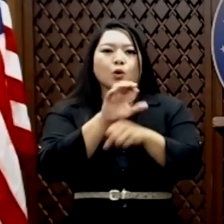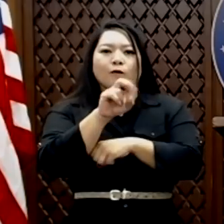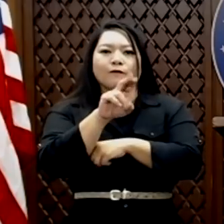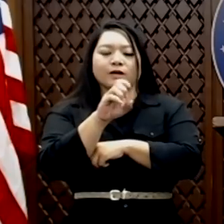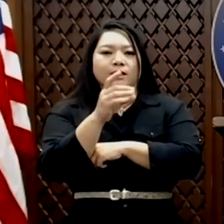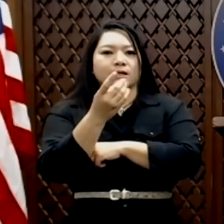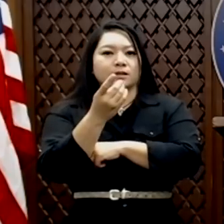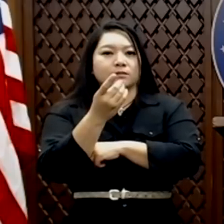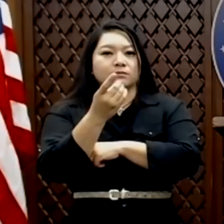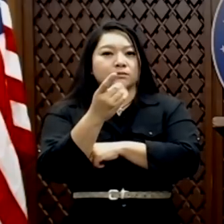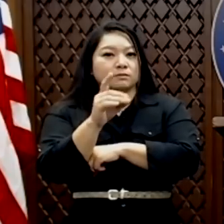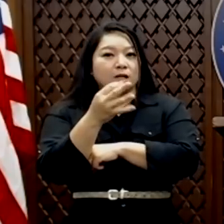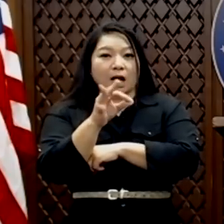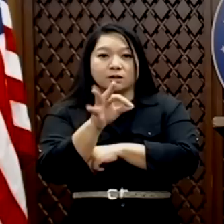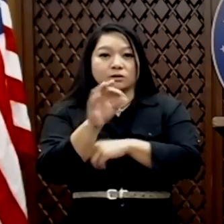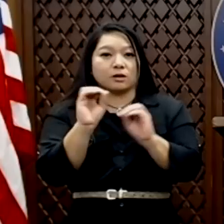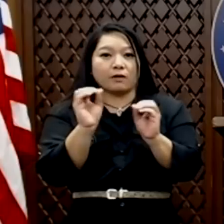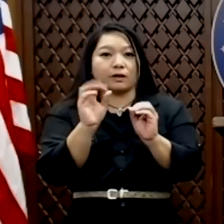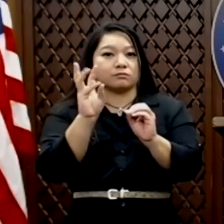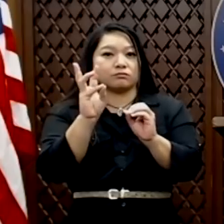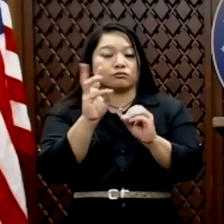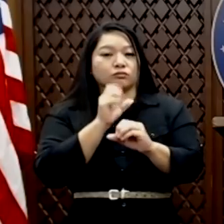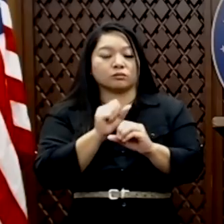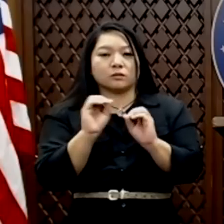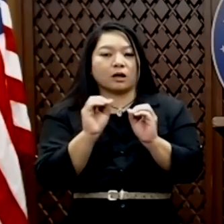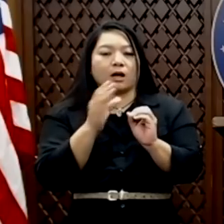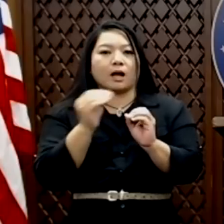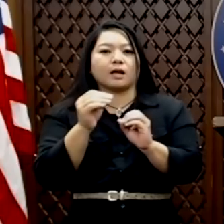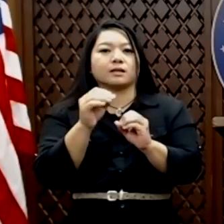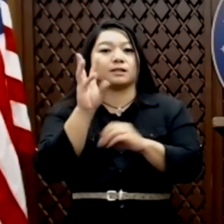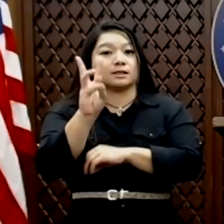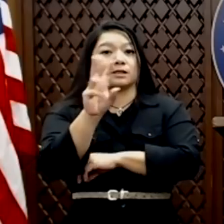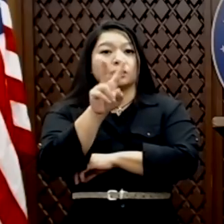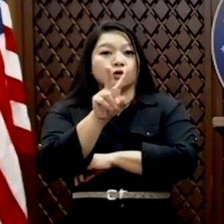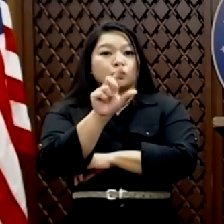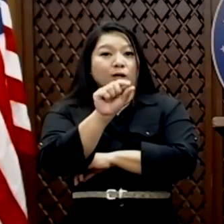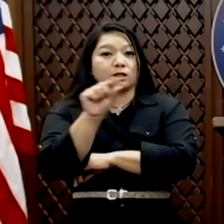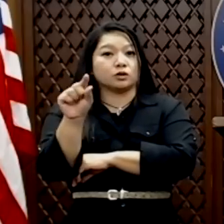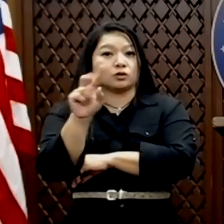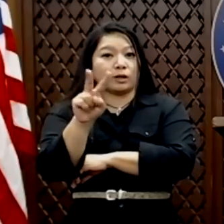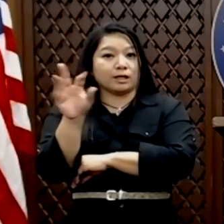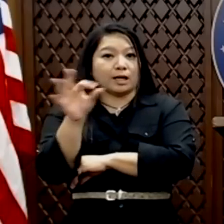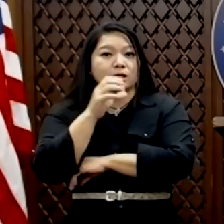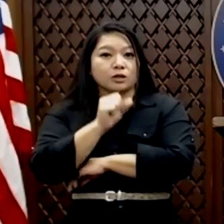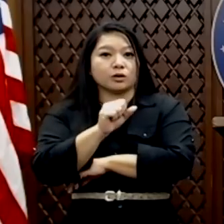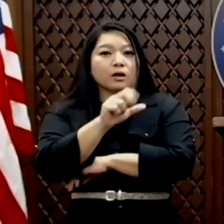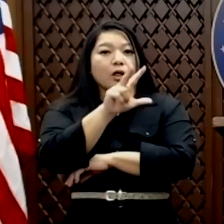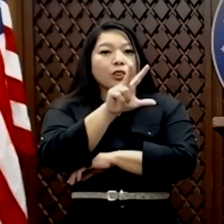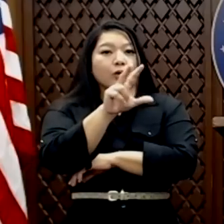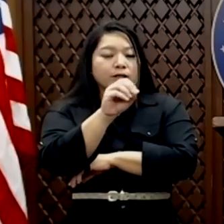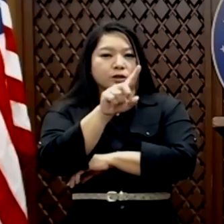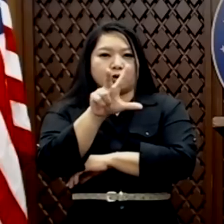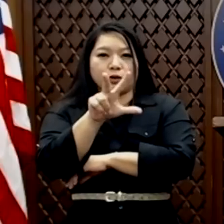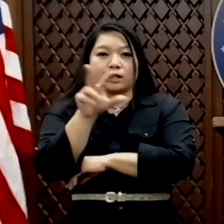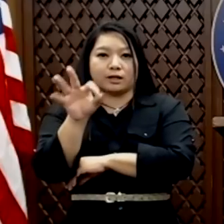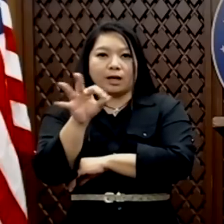19 years of age. 6 are within the age group of 20 to 29 years of age. 30 to 39 years of